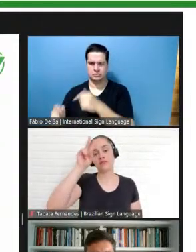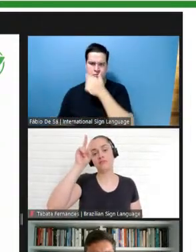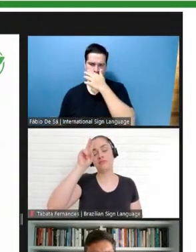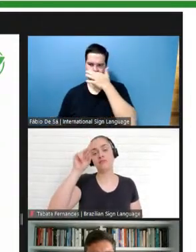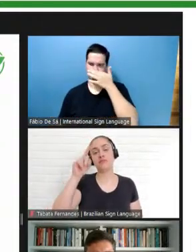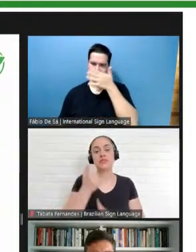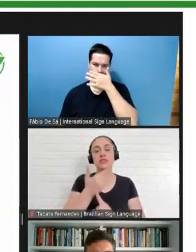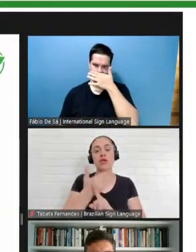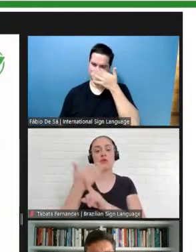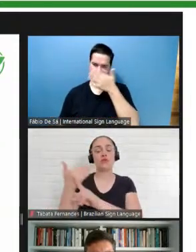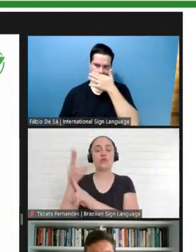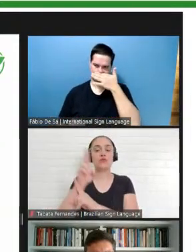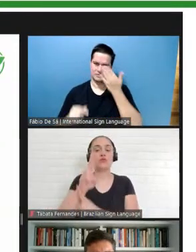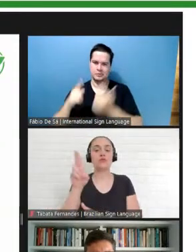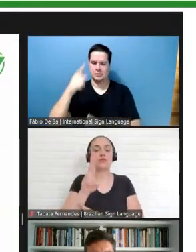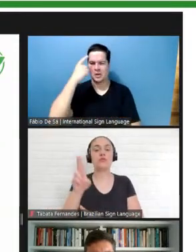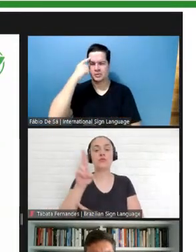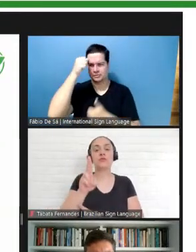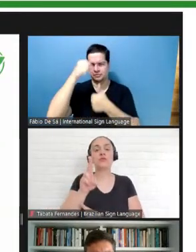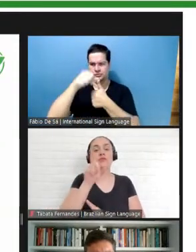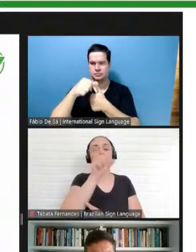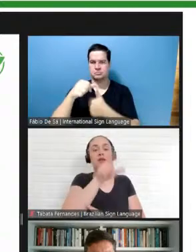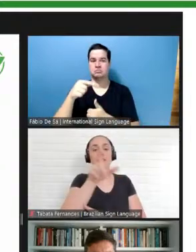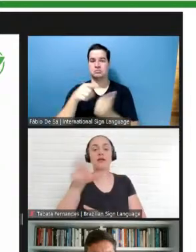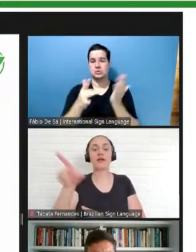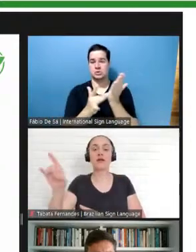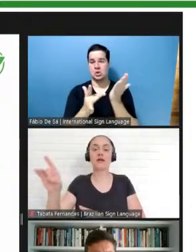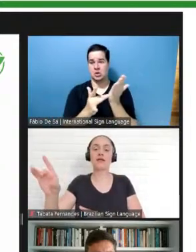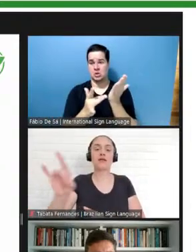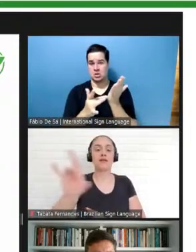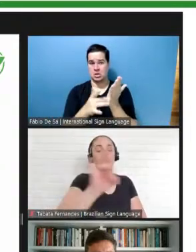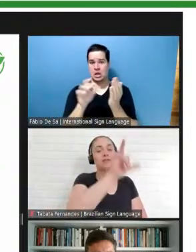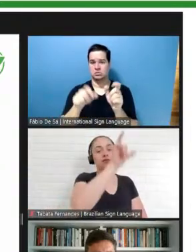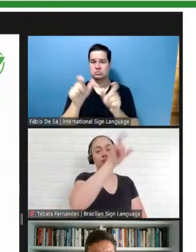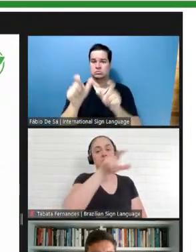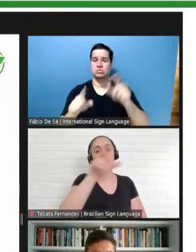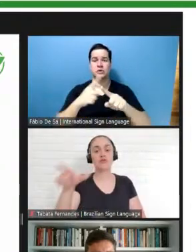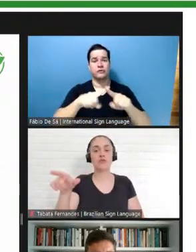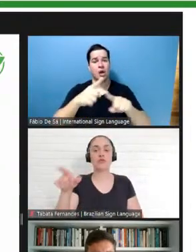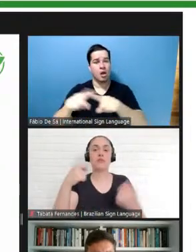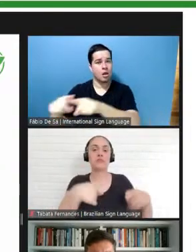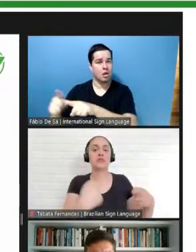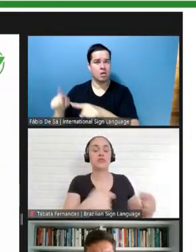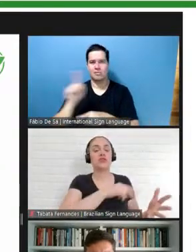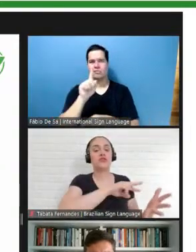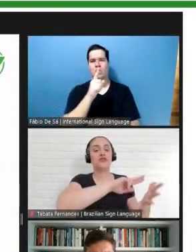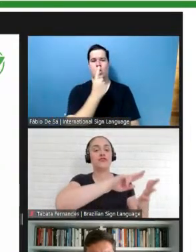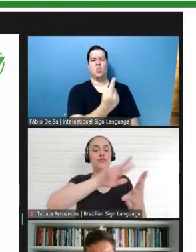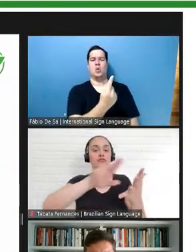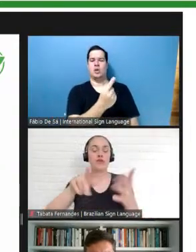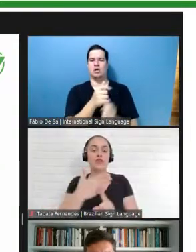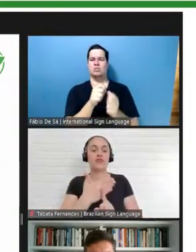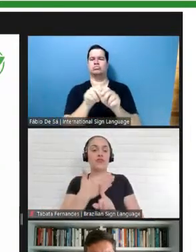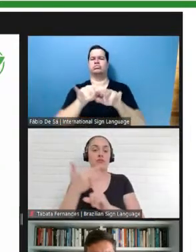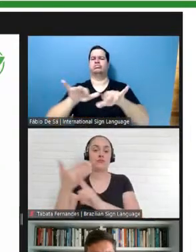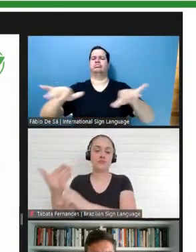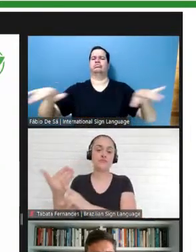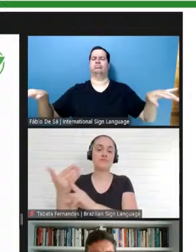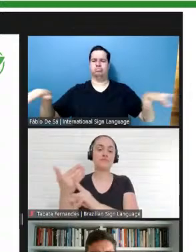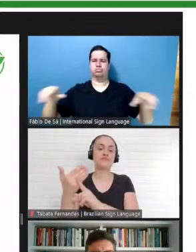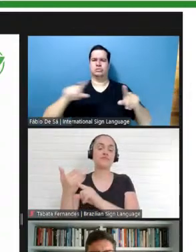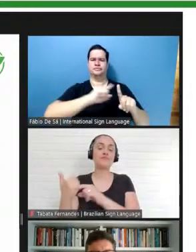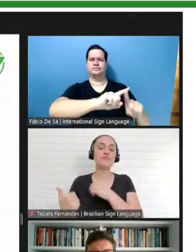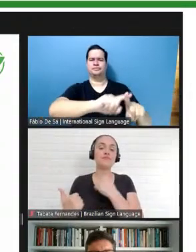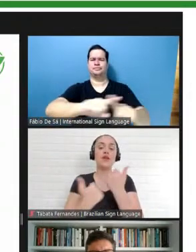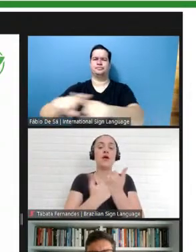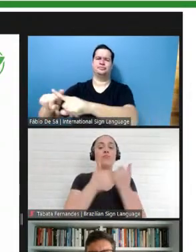a function for that person, but that we can do anything in the classroom with technology. We can support any student to do